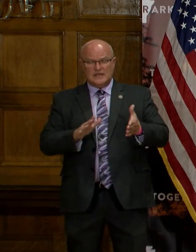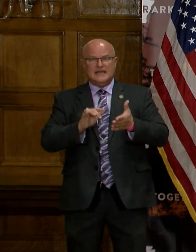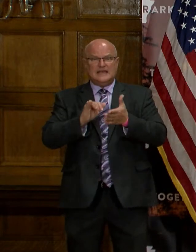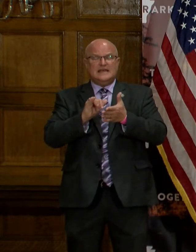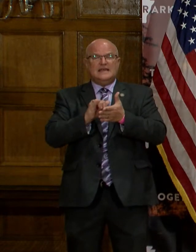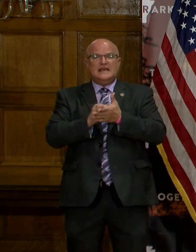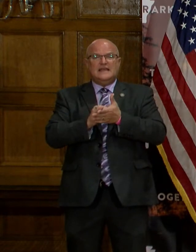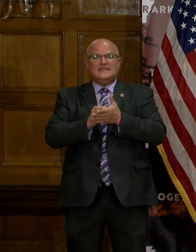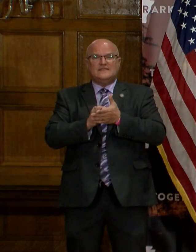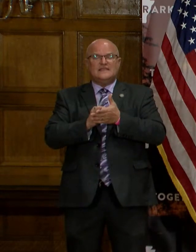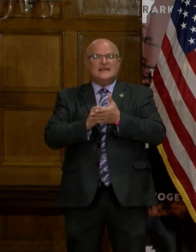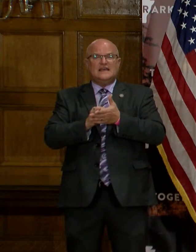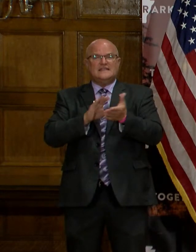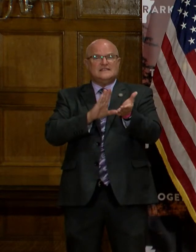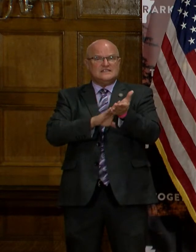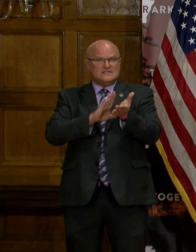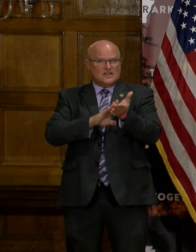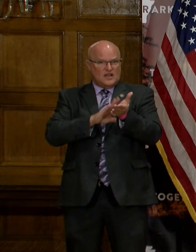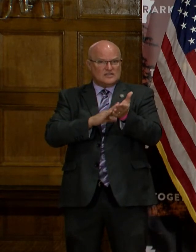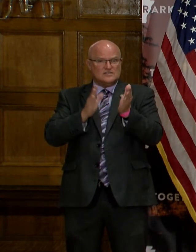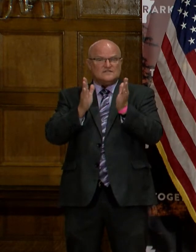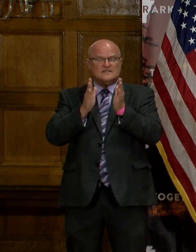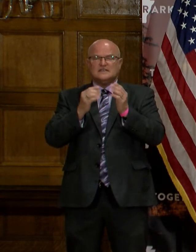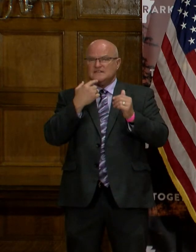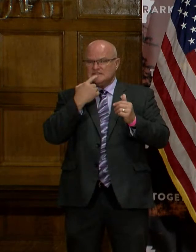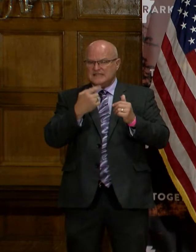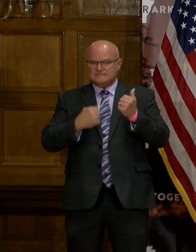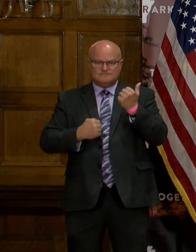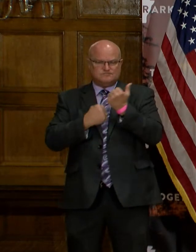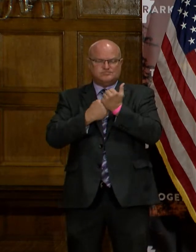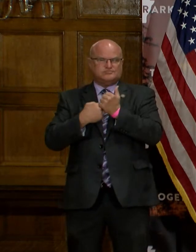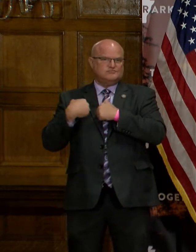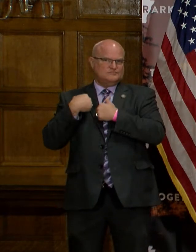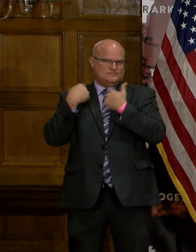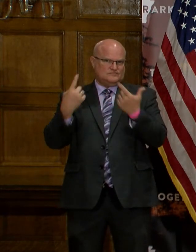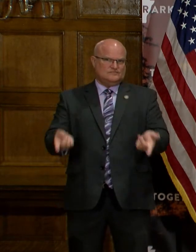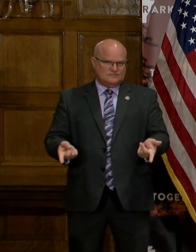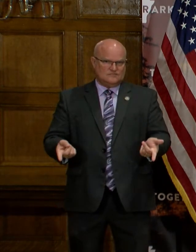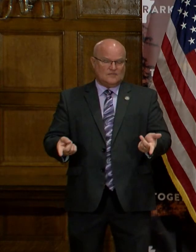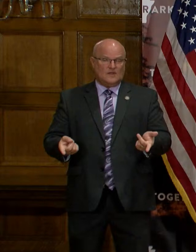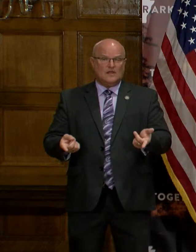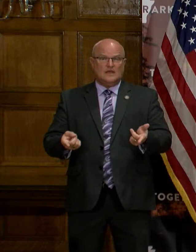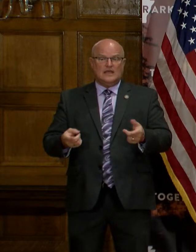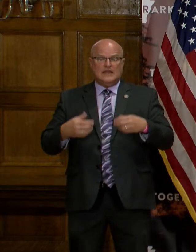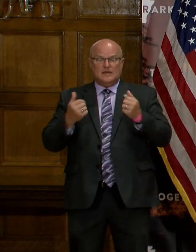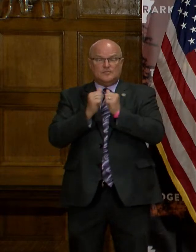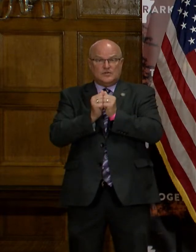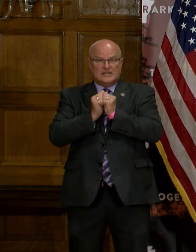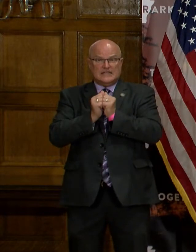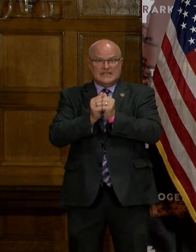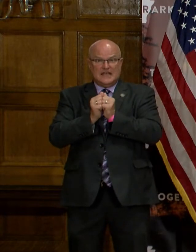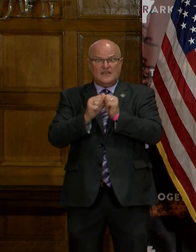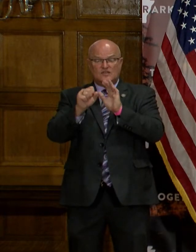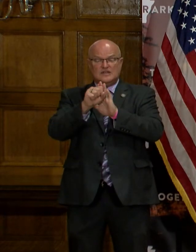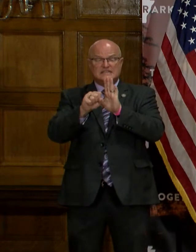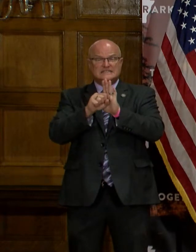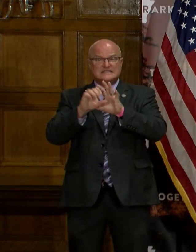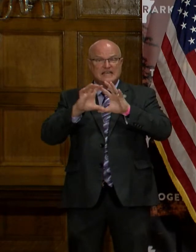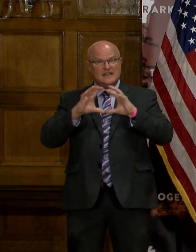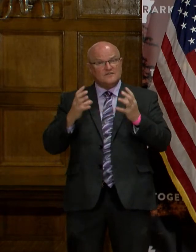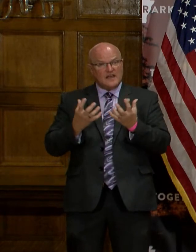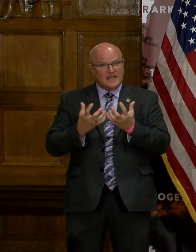the epidemiologists have advocated since day one. Now, we are putting it together in a state fashion,